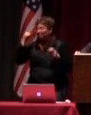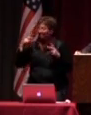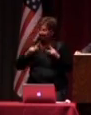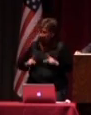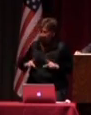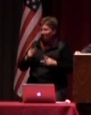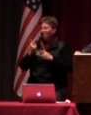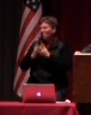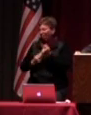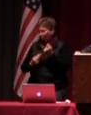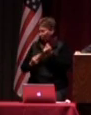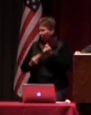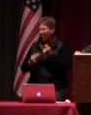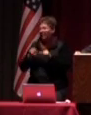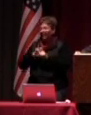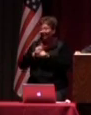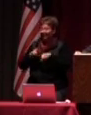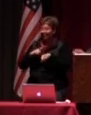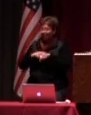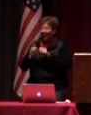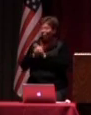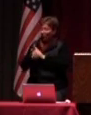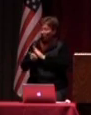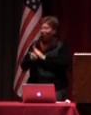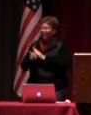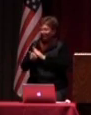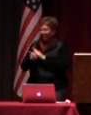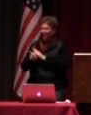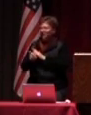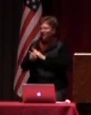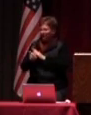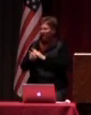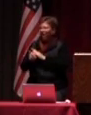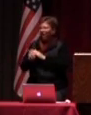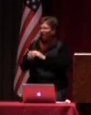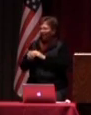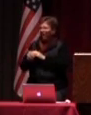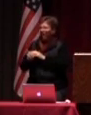both. These natural qualities were deeply bound up with notions of masculinity.